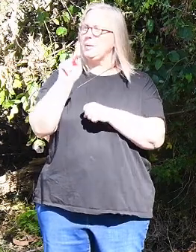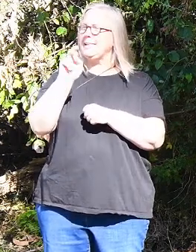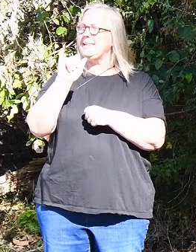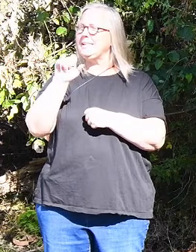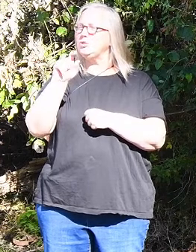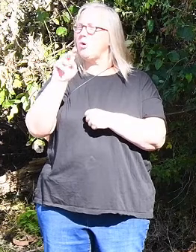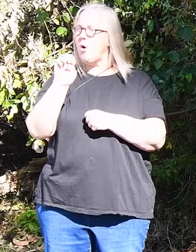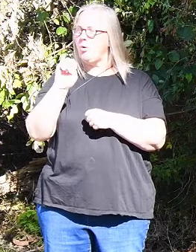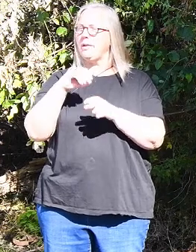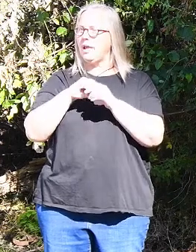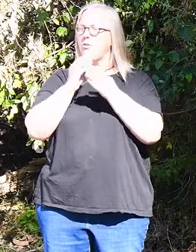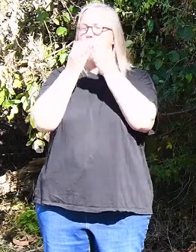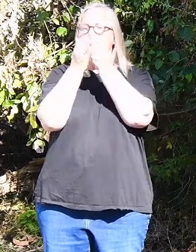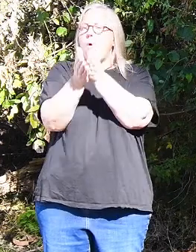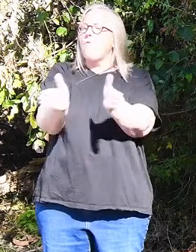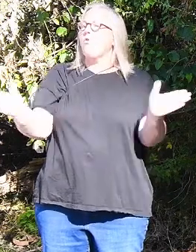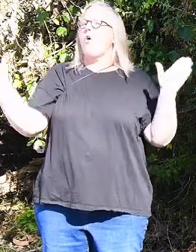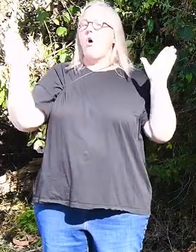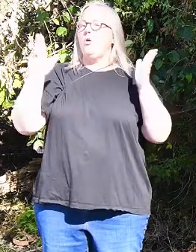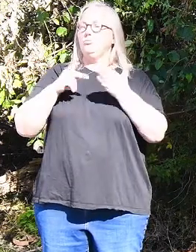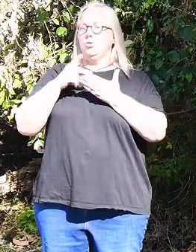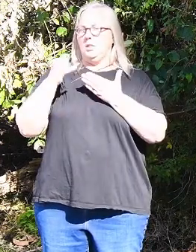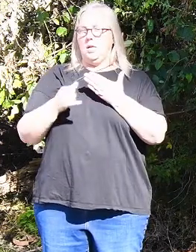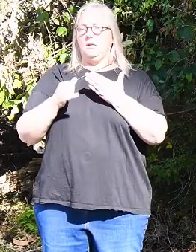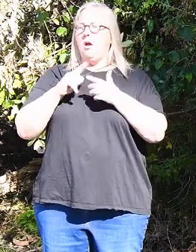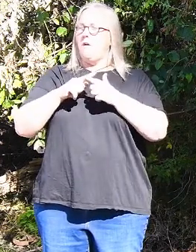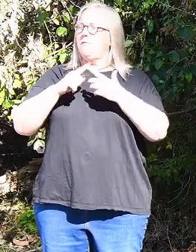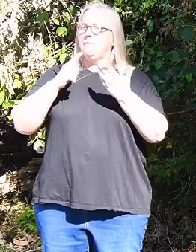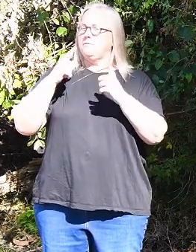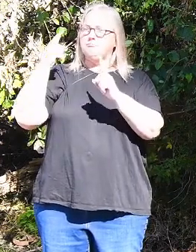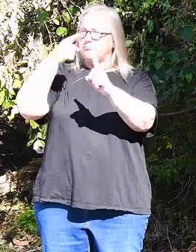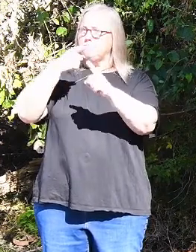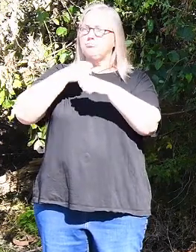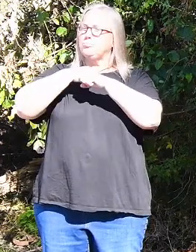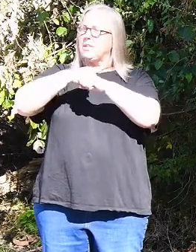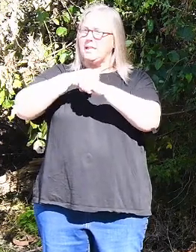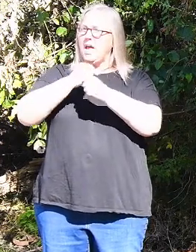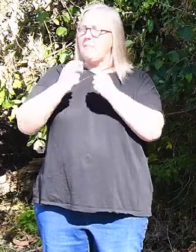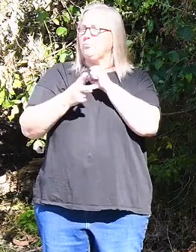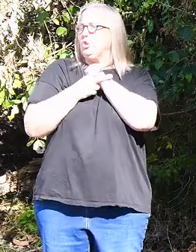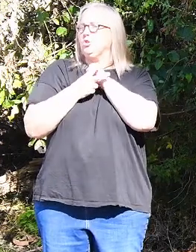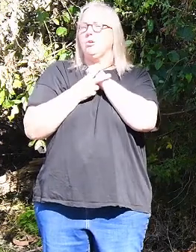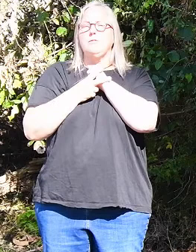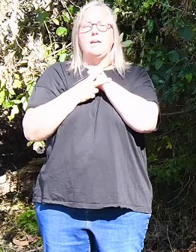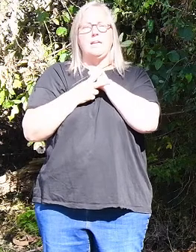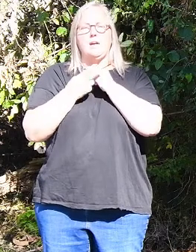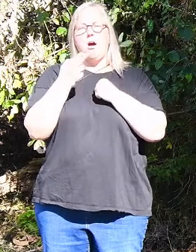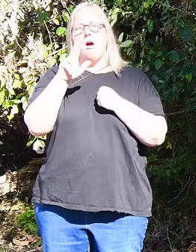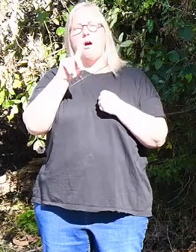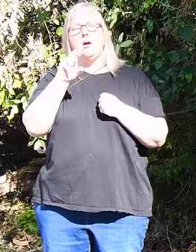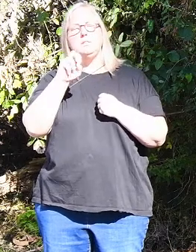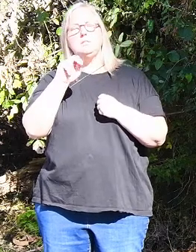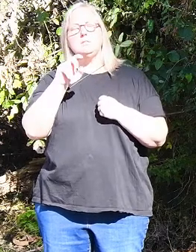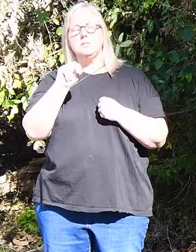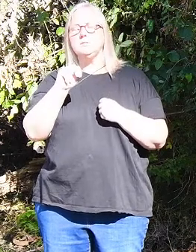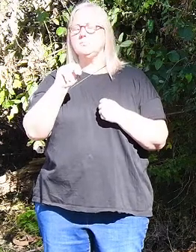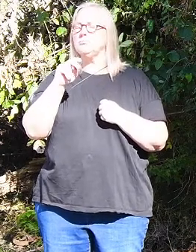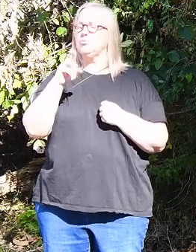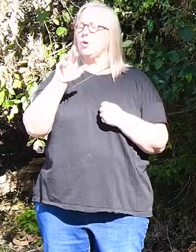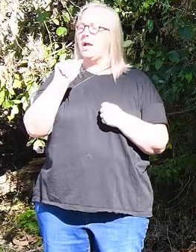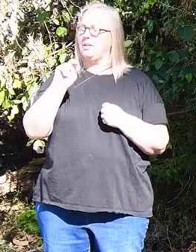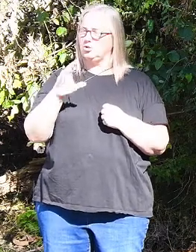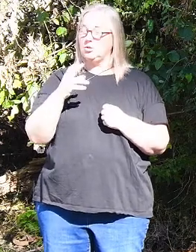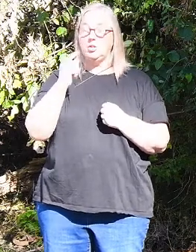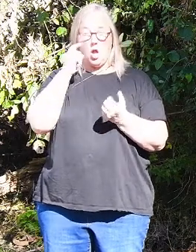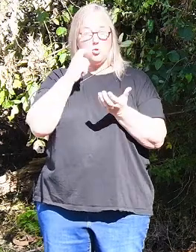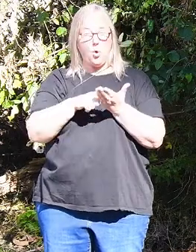keystone in the overall project of protecting and preserving the Hudson Branch. You